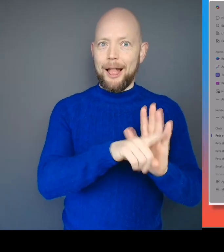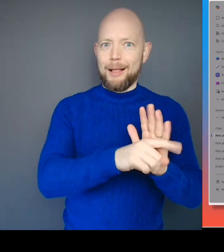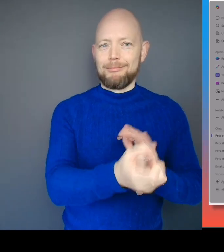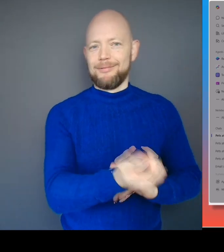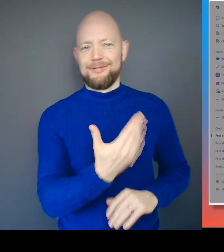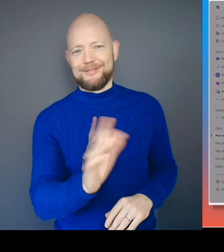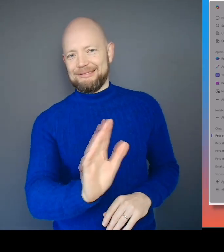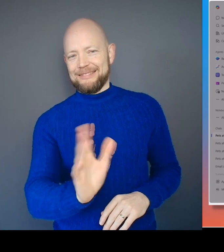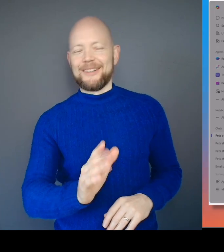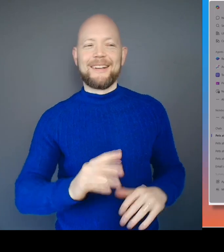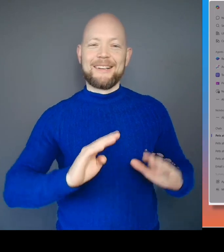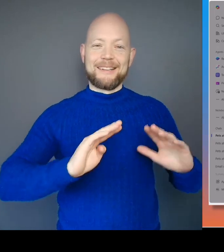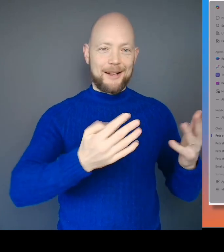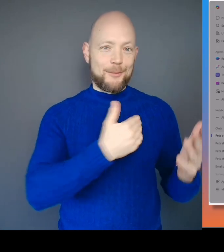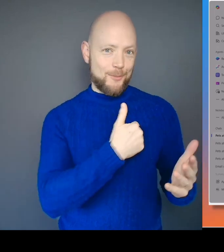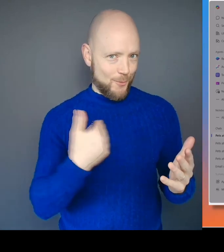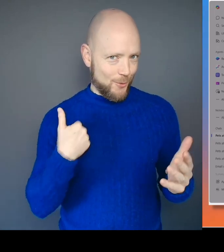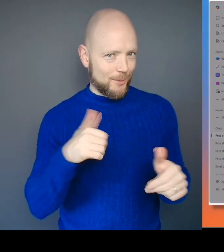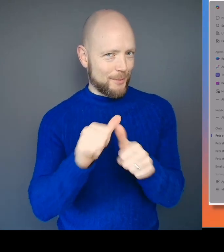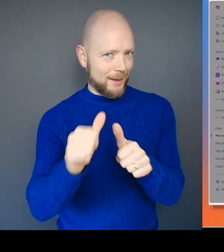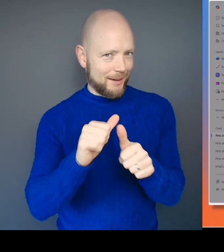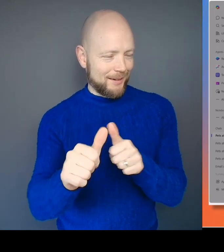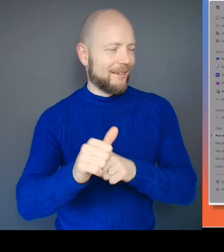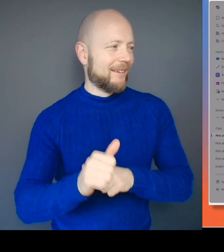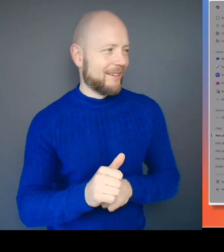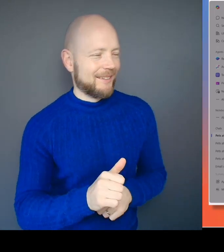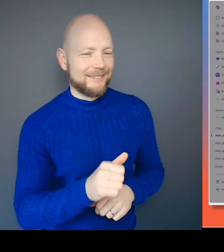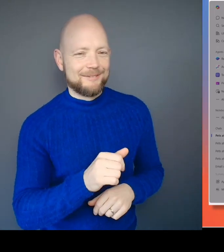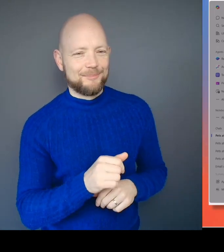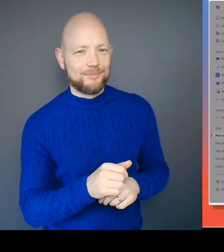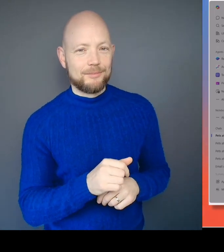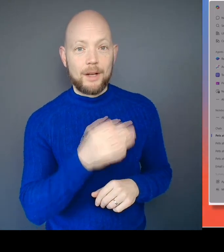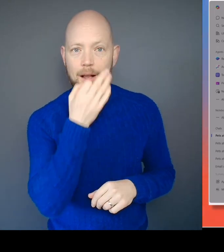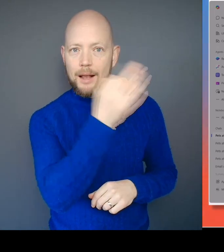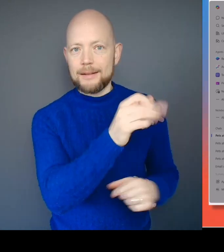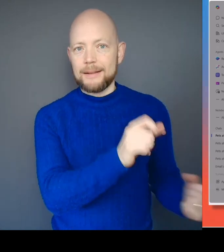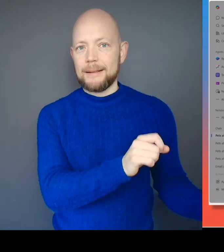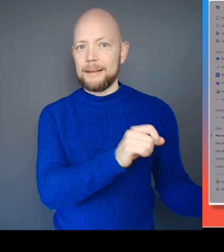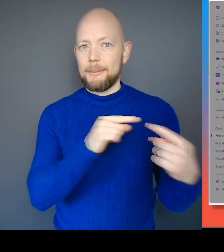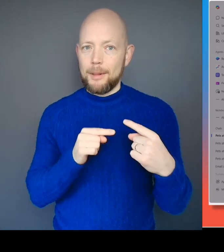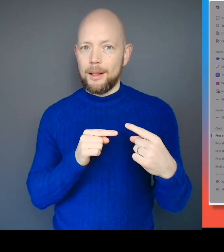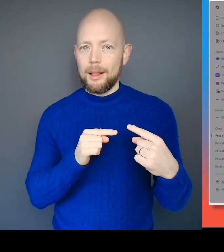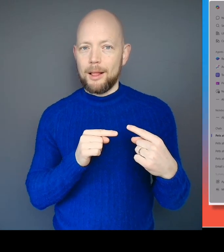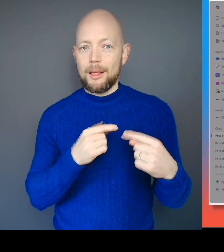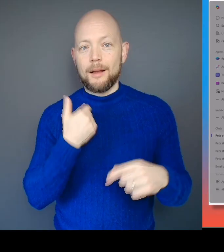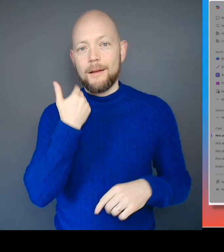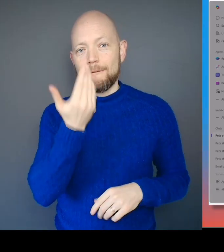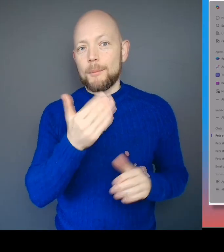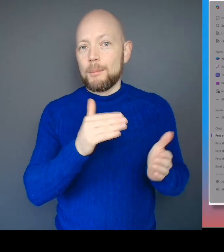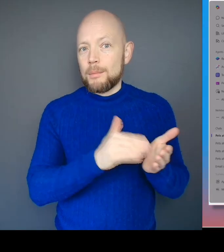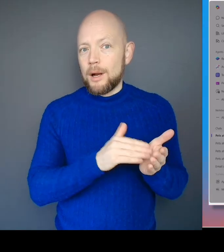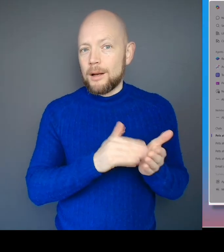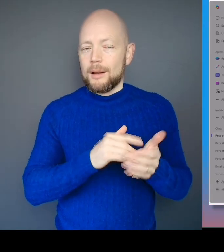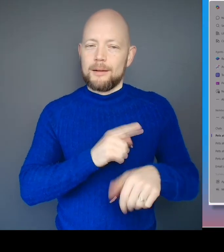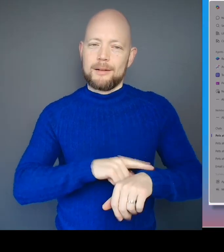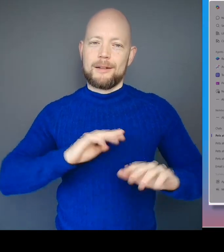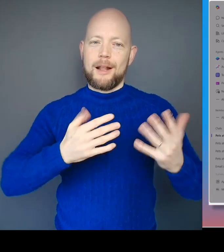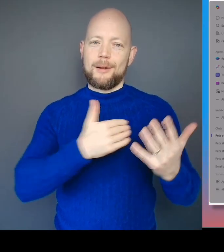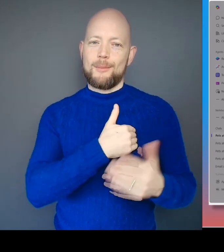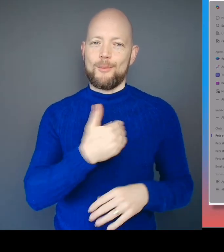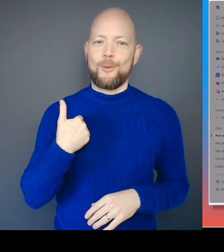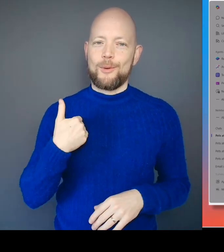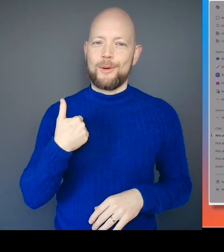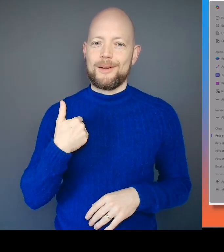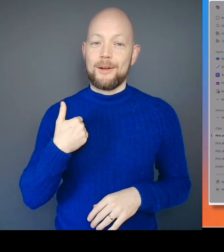p.m. That's no one wants a budget at 9 p.m. on Monday. Maybe you do. 9 a.m. on Monday, and receive an email and save that. So what that